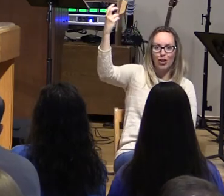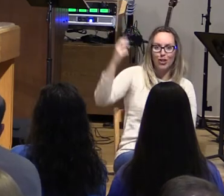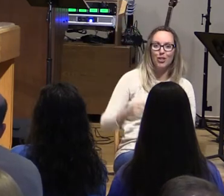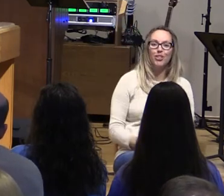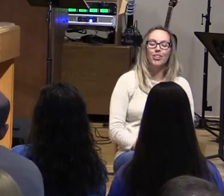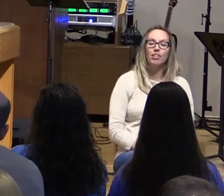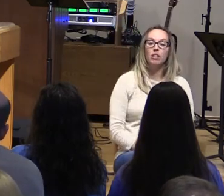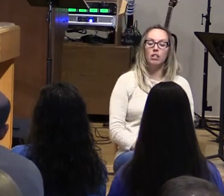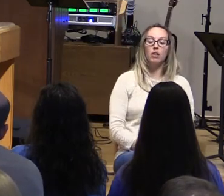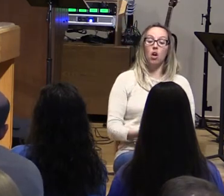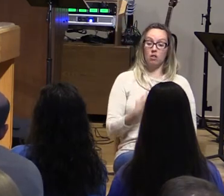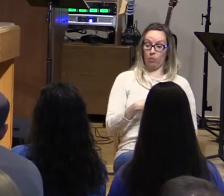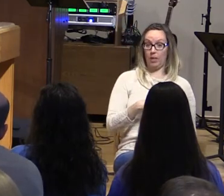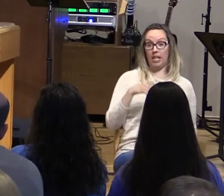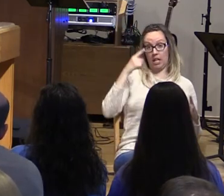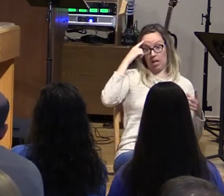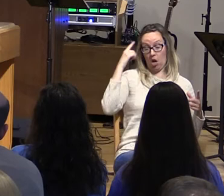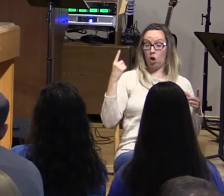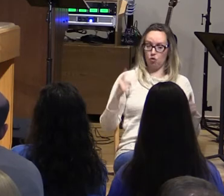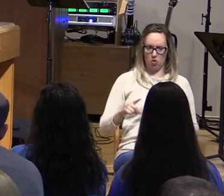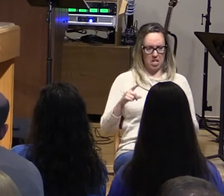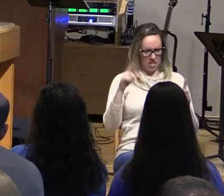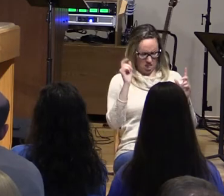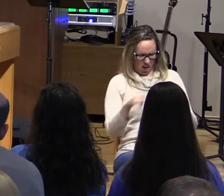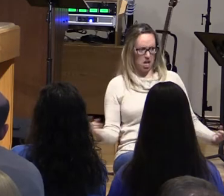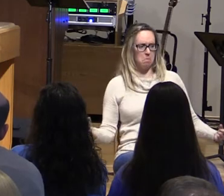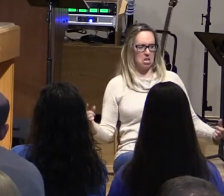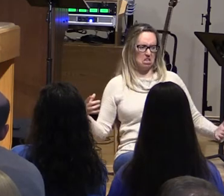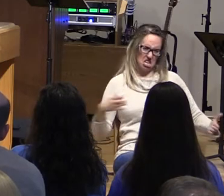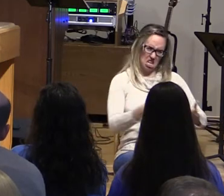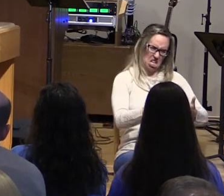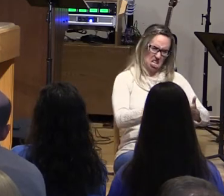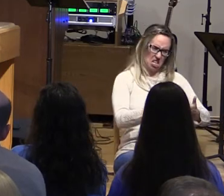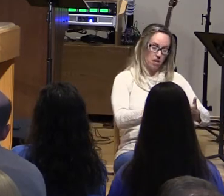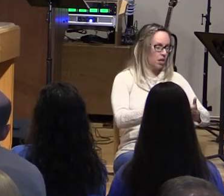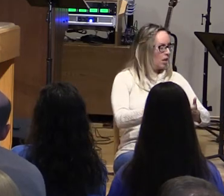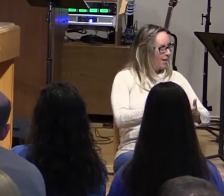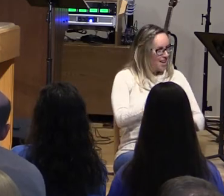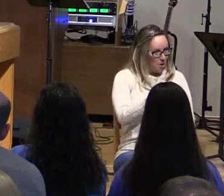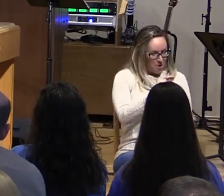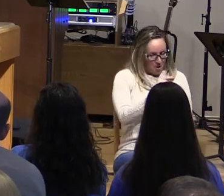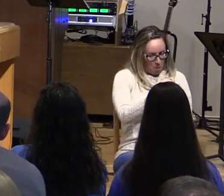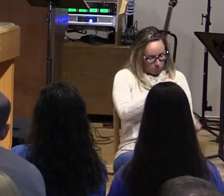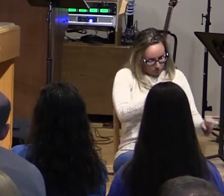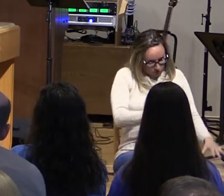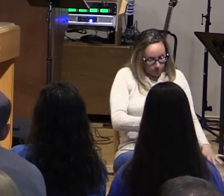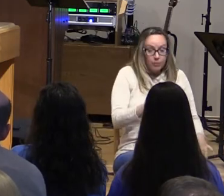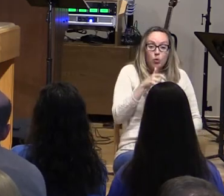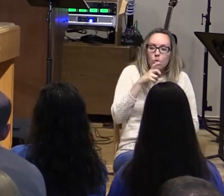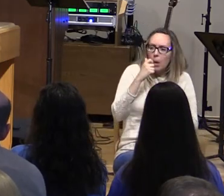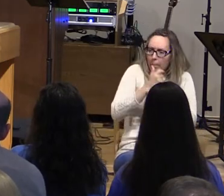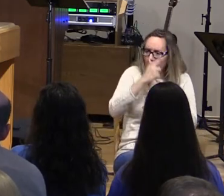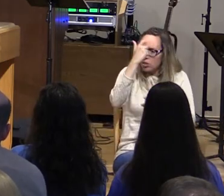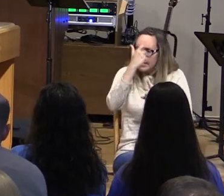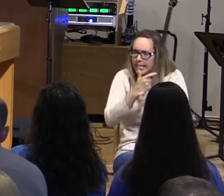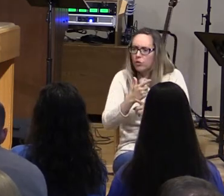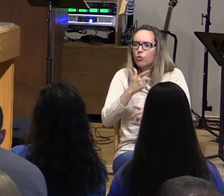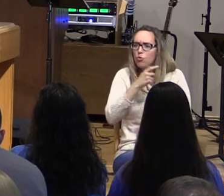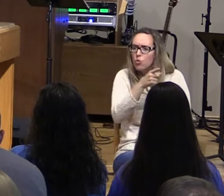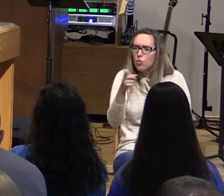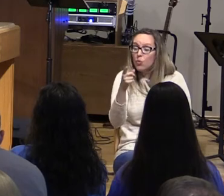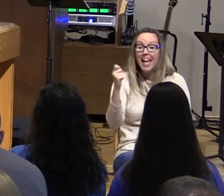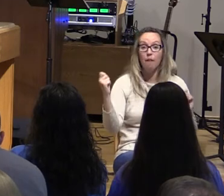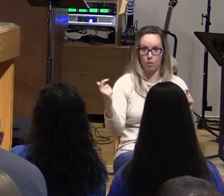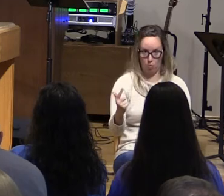what we agree is the enemy and we shift the focus to who is our brother and who is our sister, it is